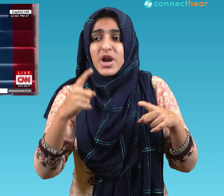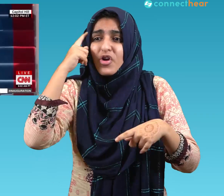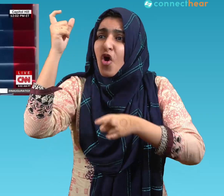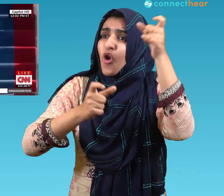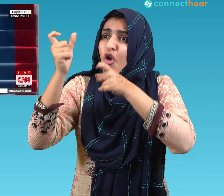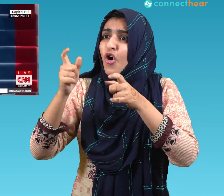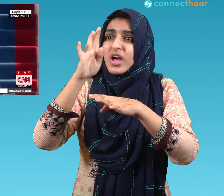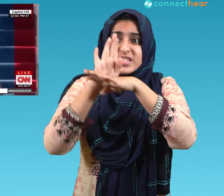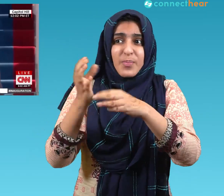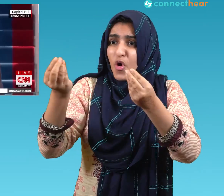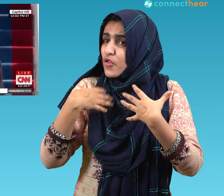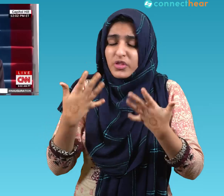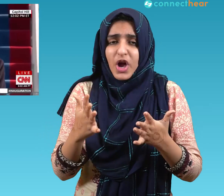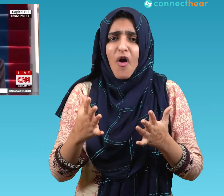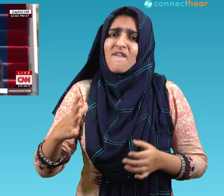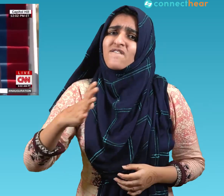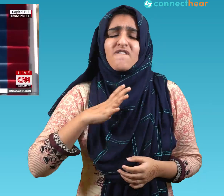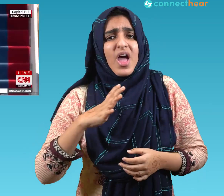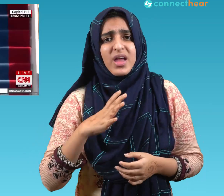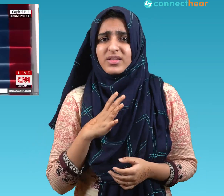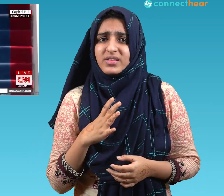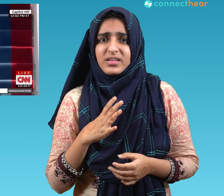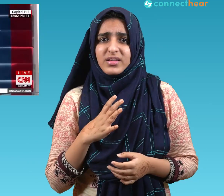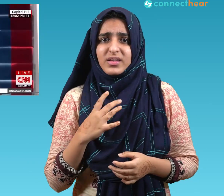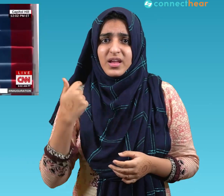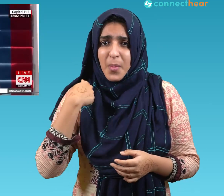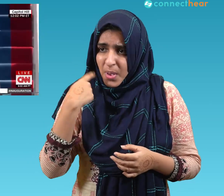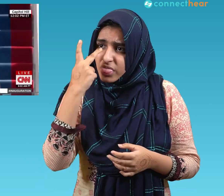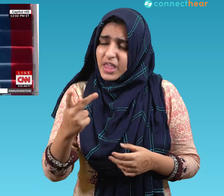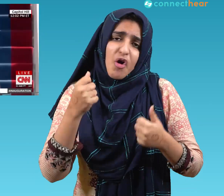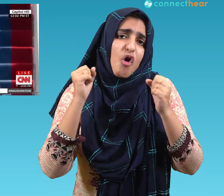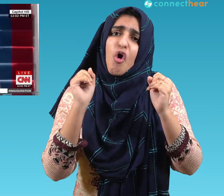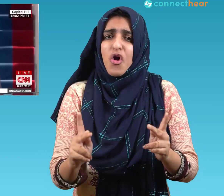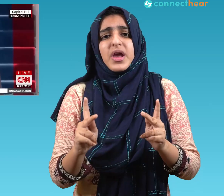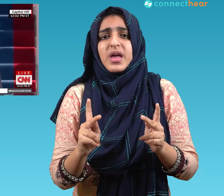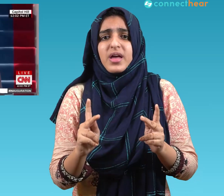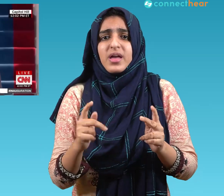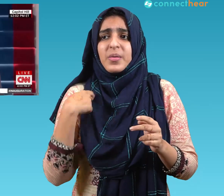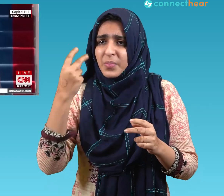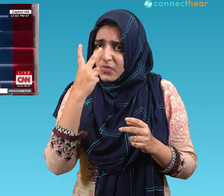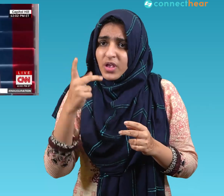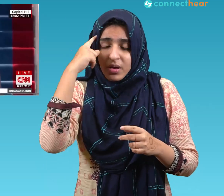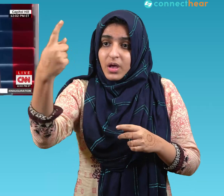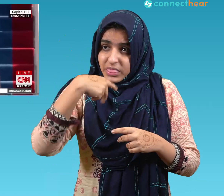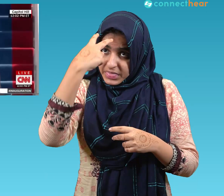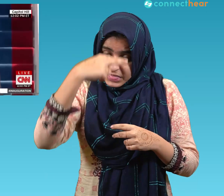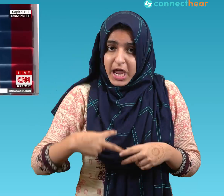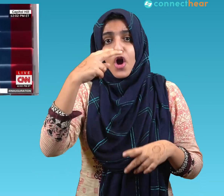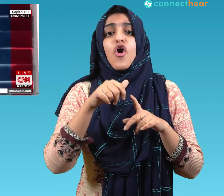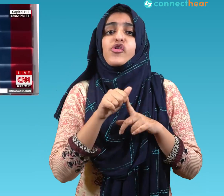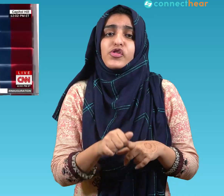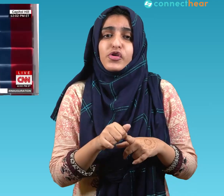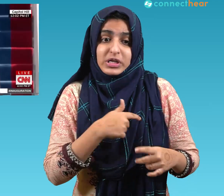let me say this. Hear me out as we move forward. Take a measure of me and my heart.